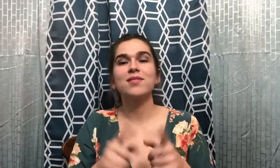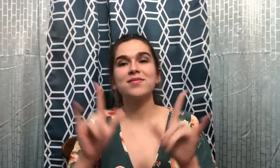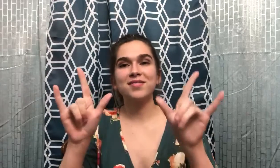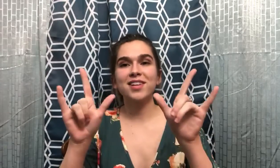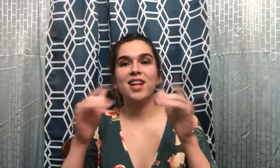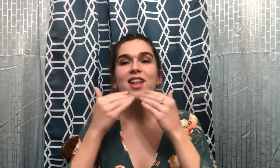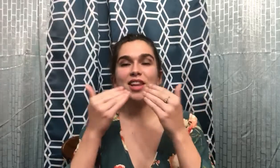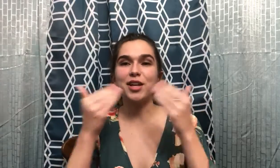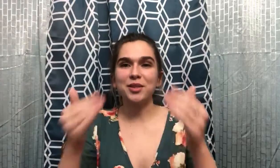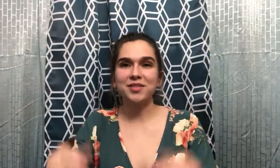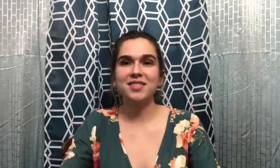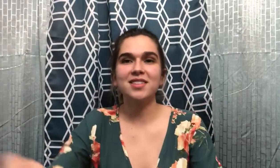Thank you.